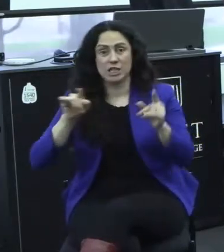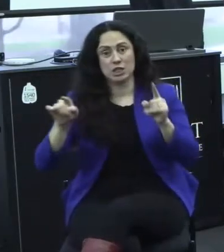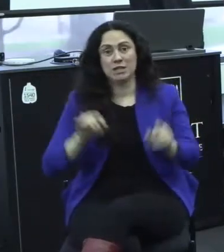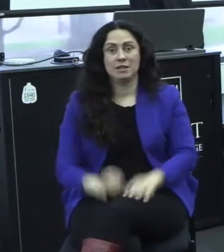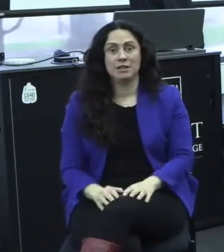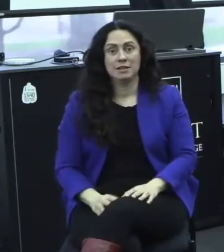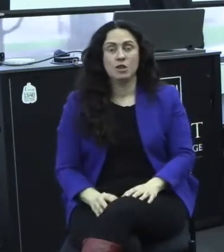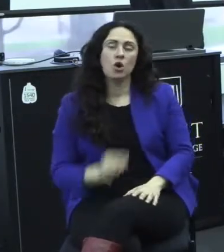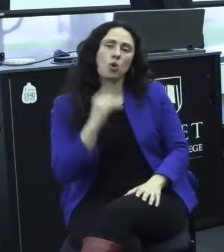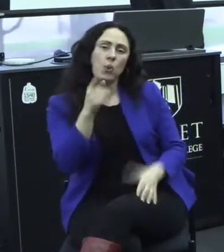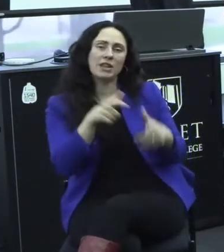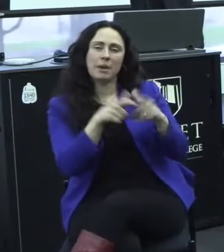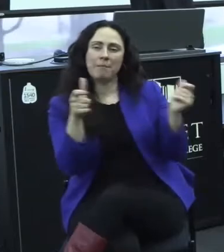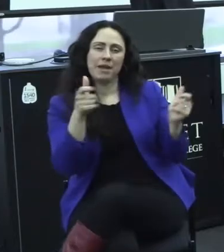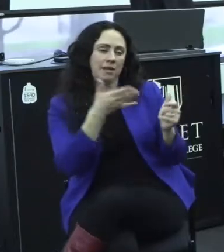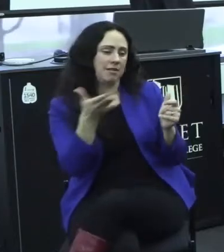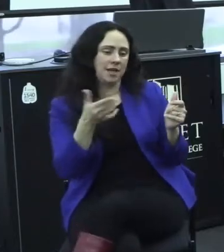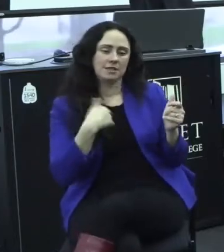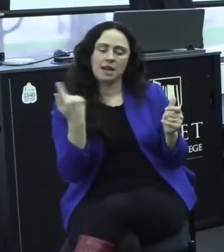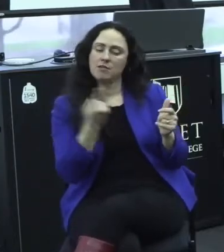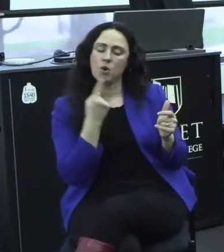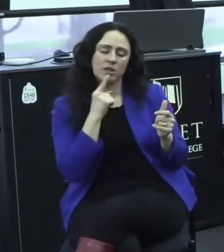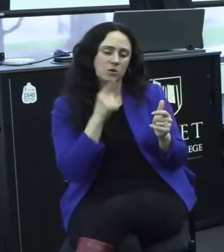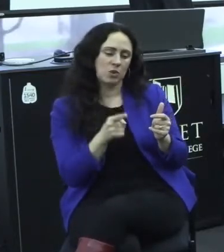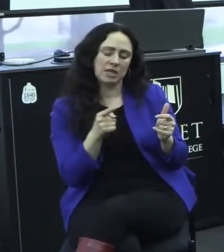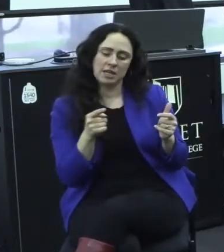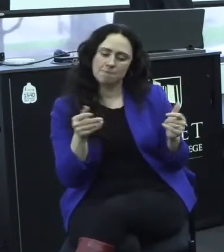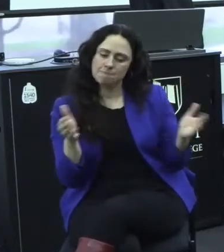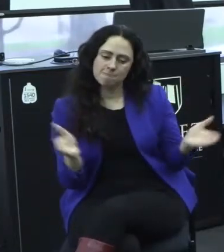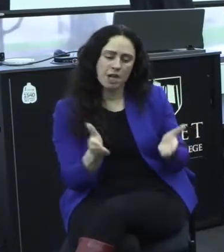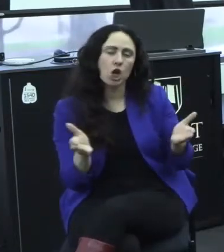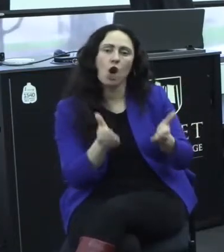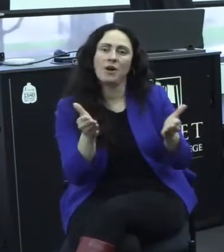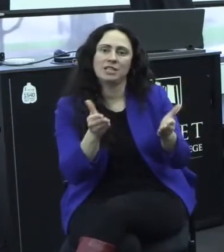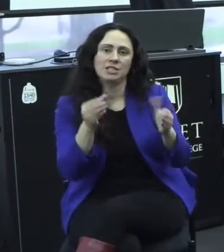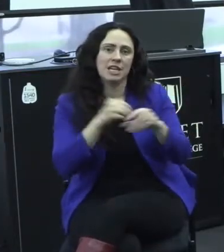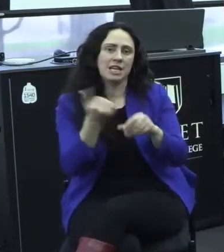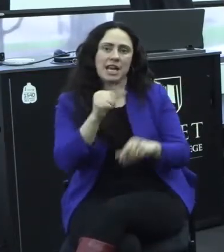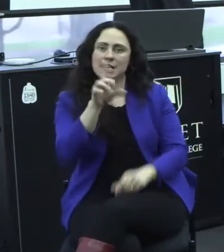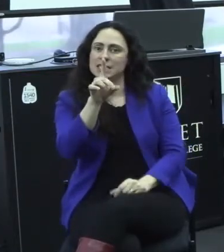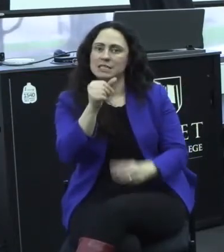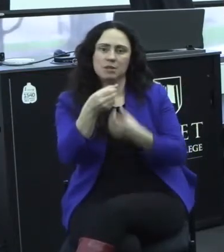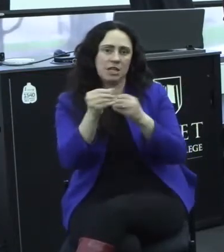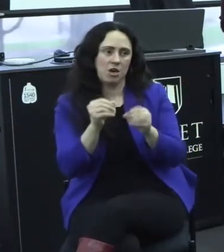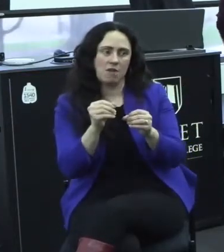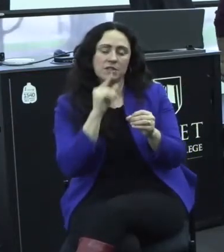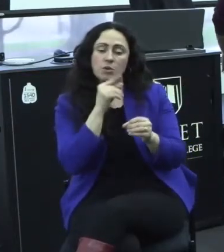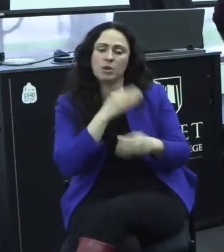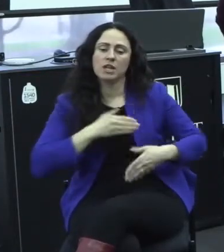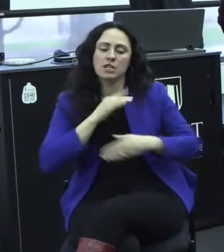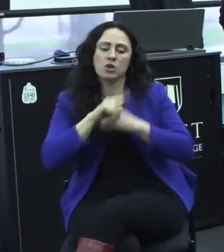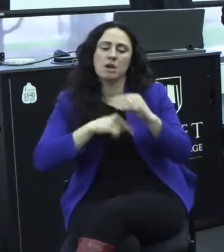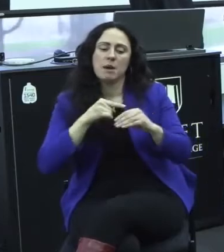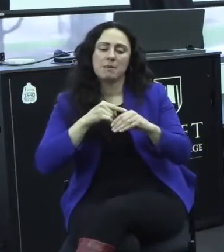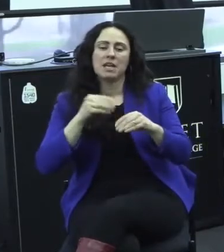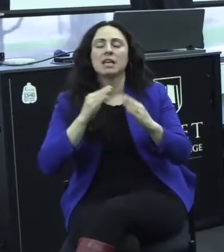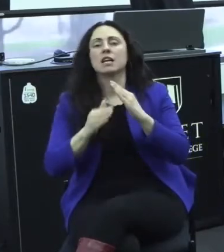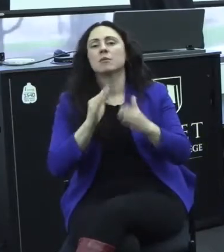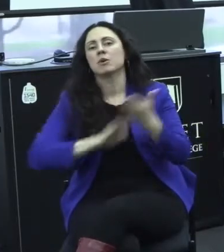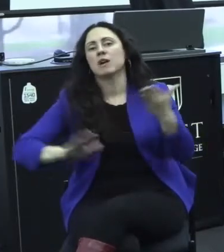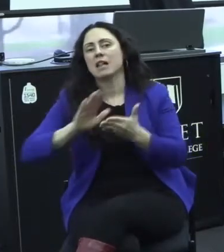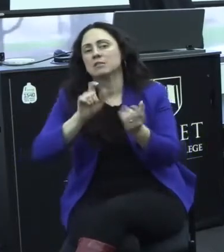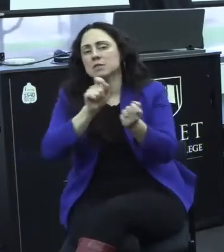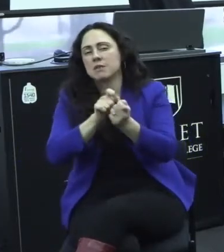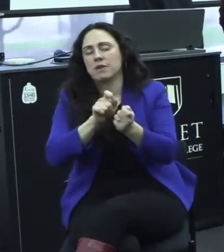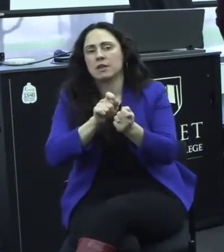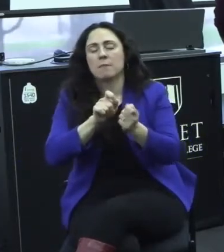that I've always been big on in any disability office that I've worked on, and the thing that I actually really enjoy about being in a community college specifically,